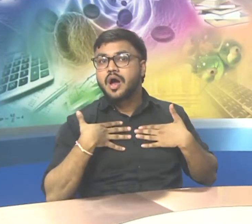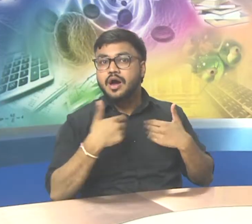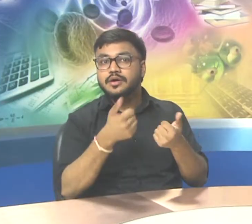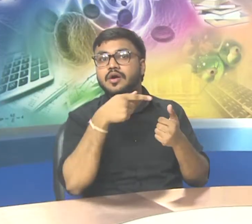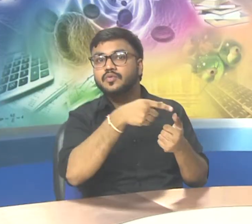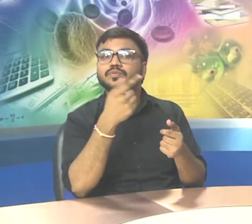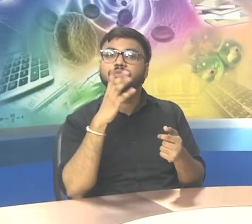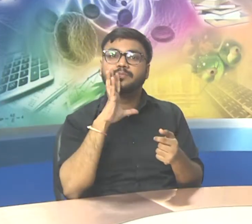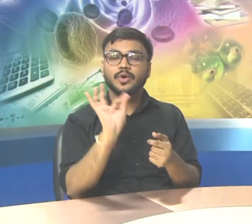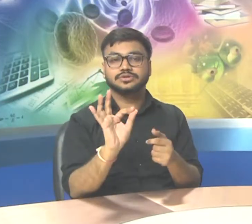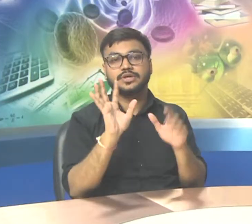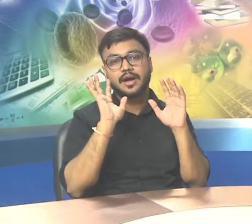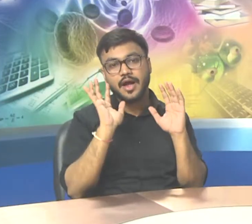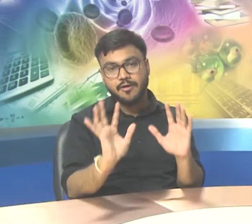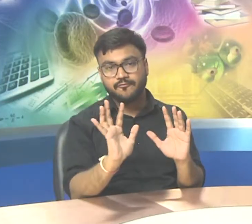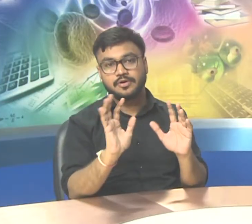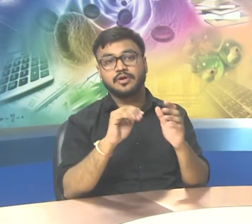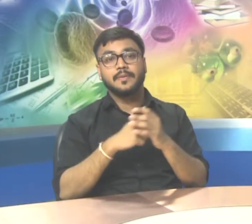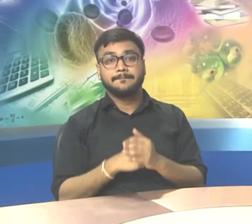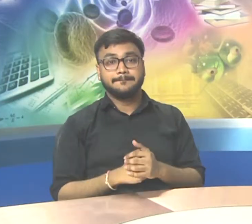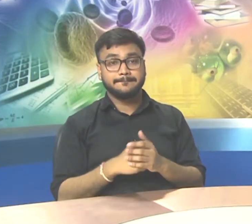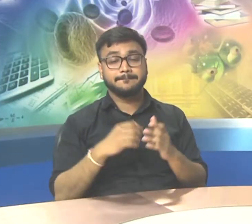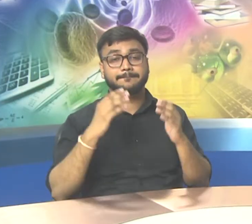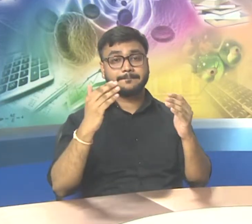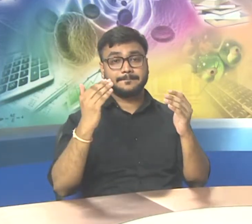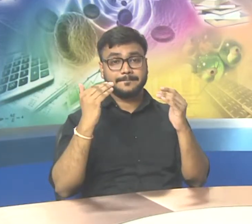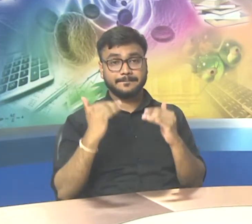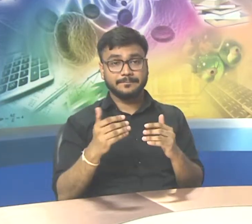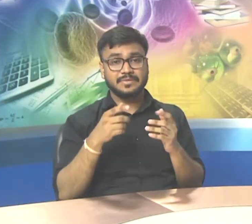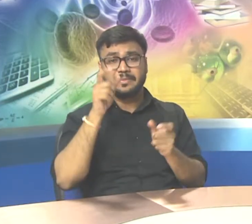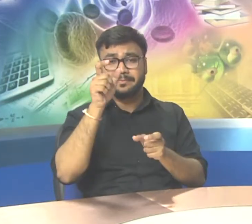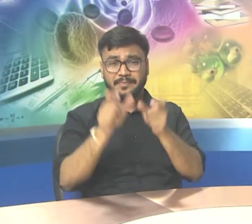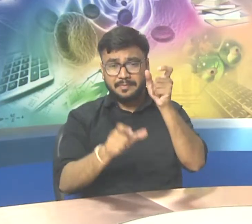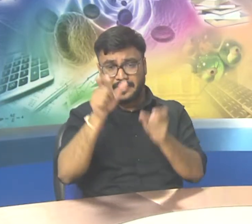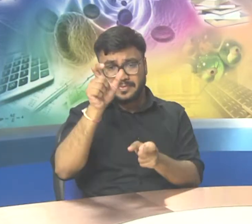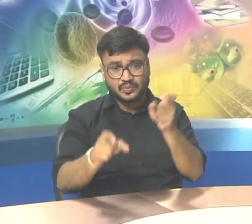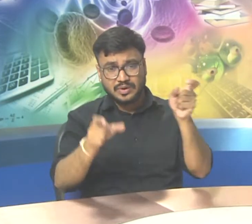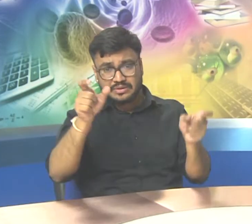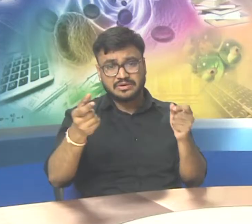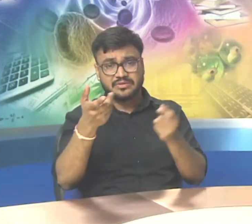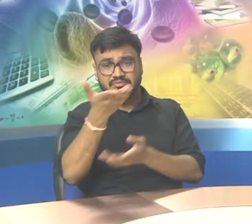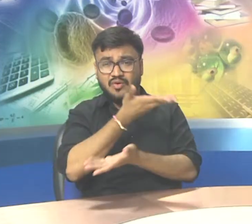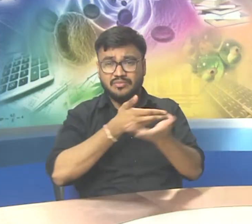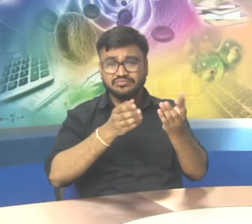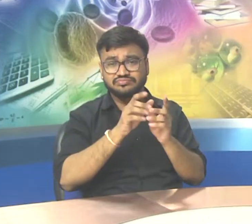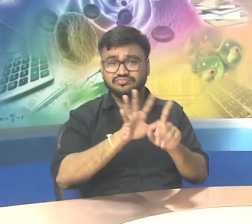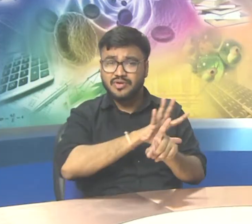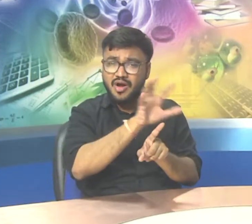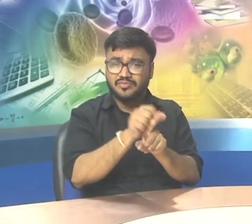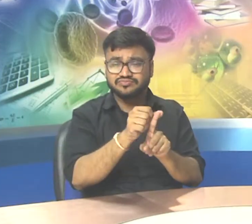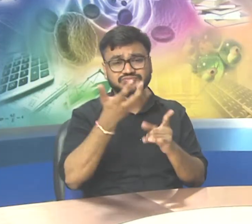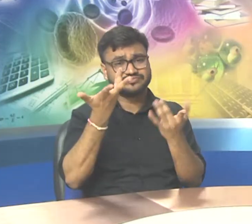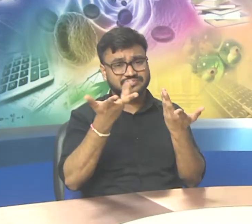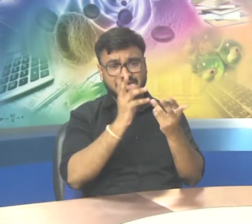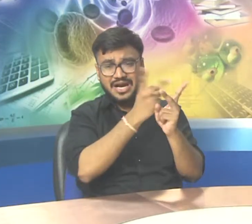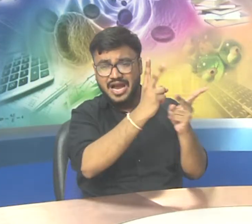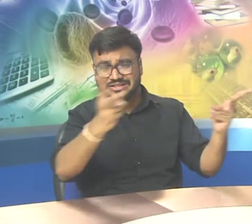During these occasions, people prepare special dishes and feasts for